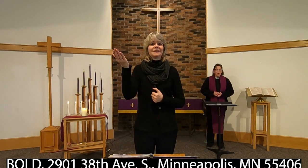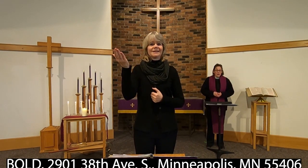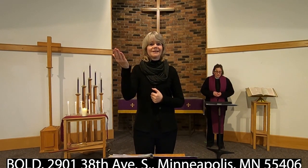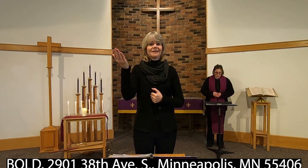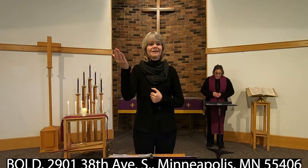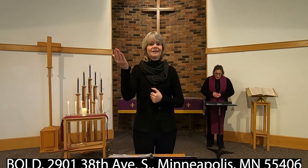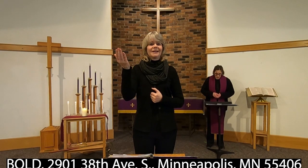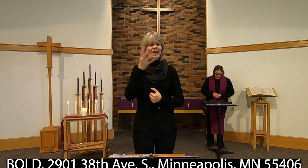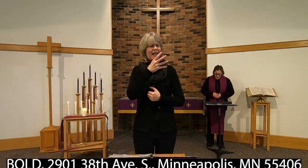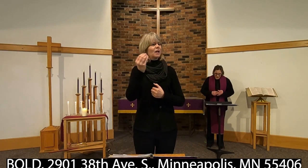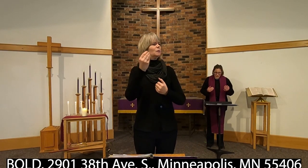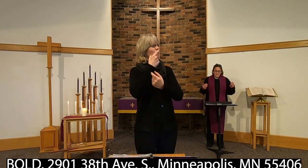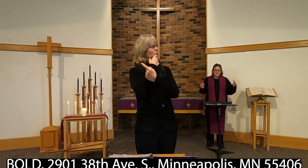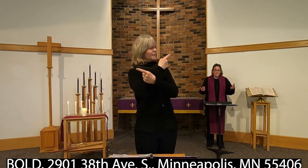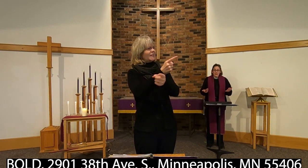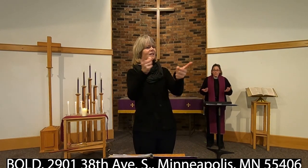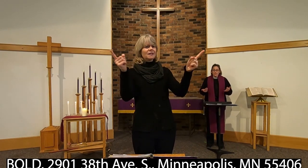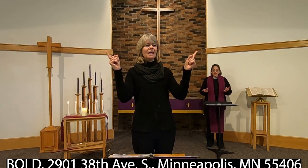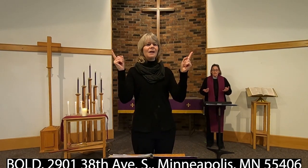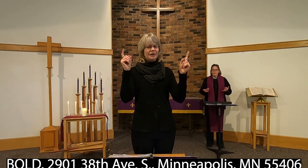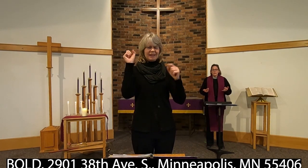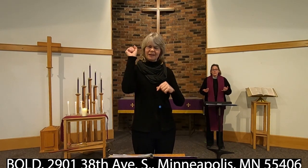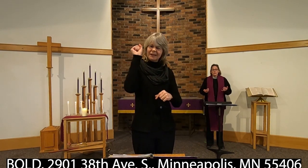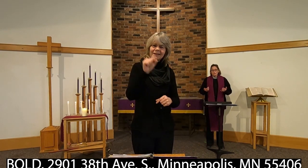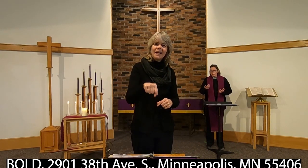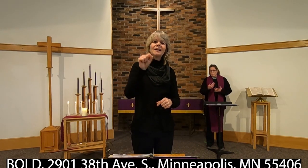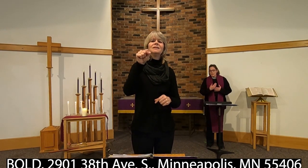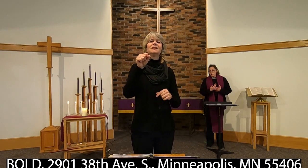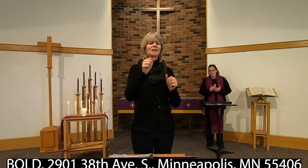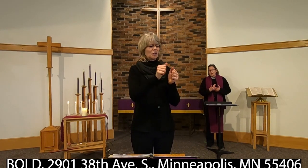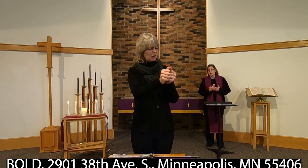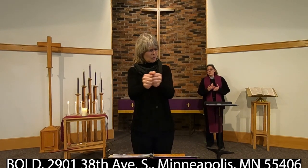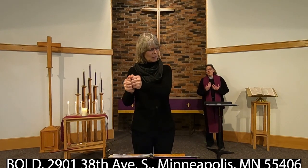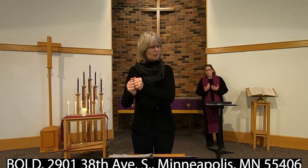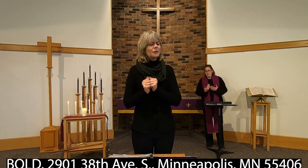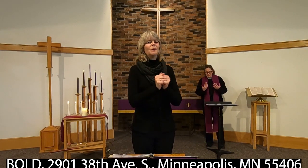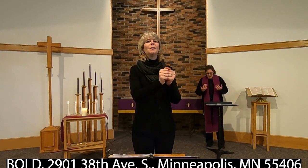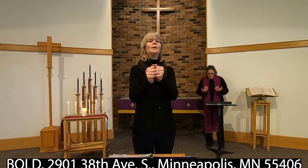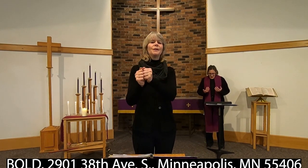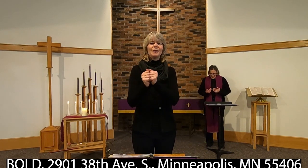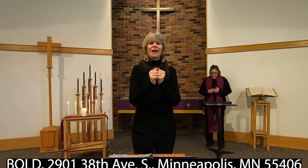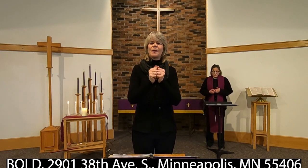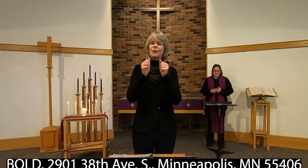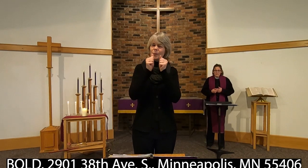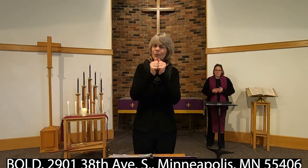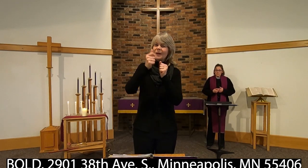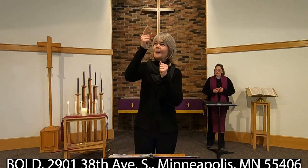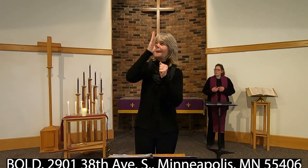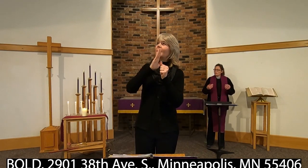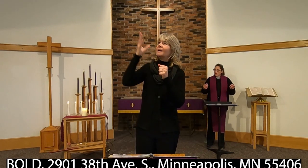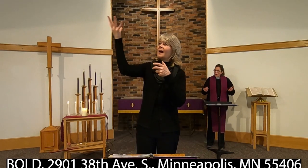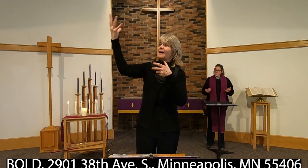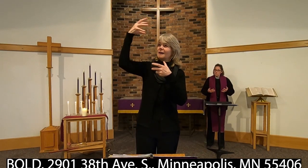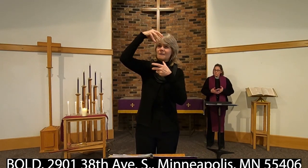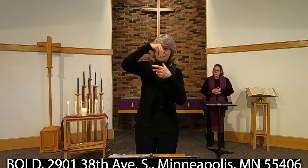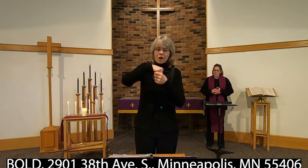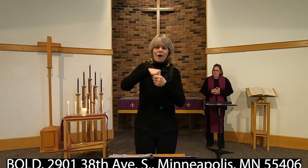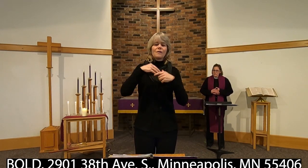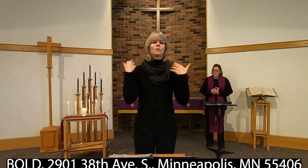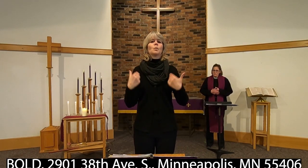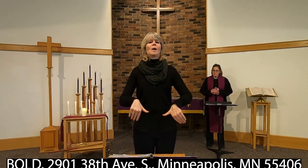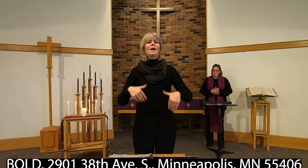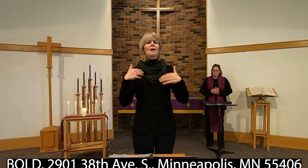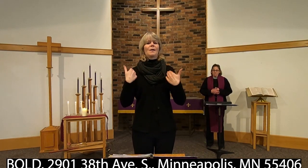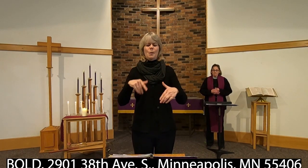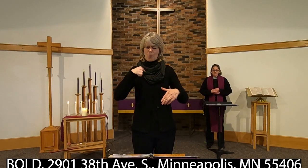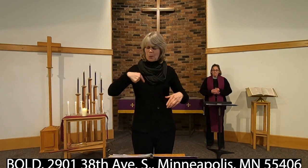as a proclamation that together we, with God, can do impossible